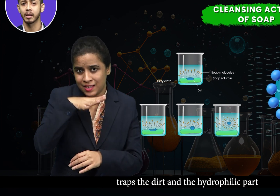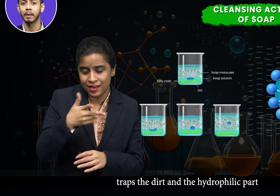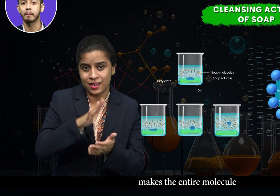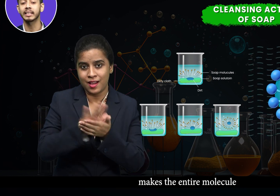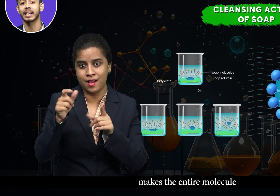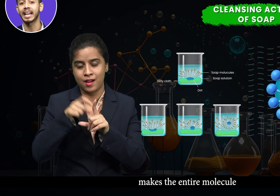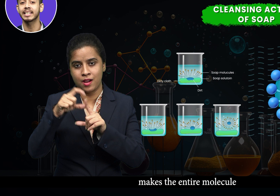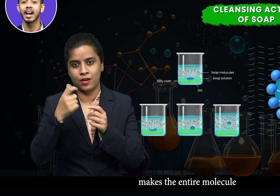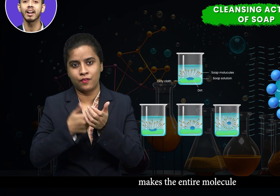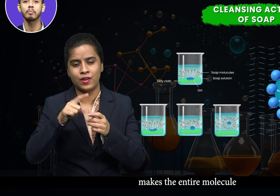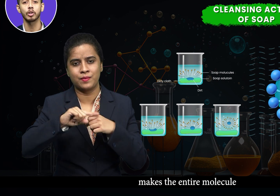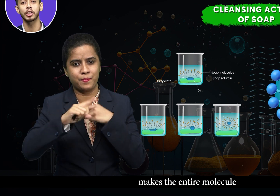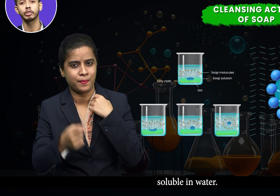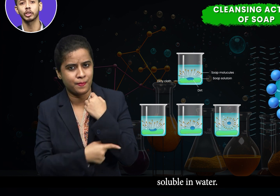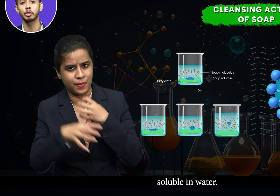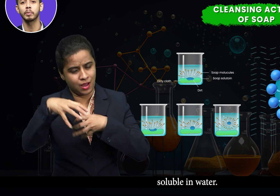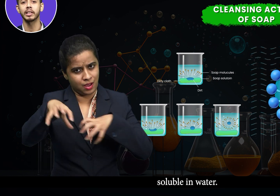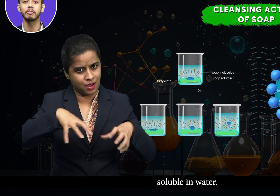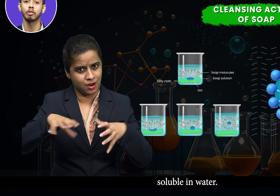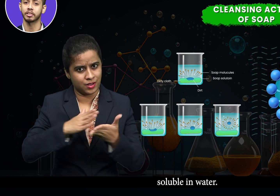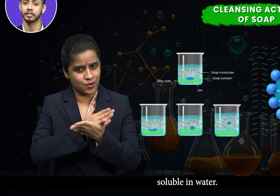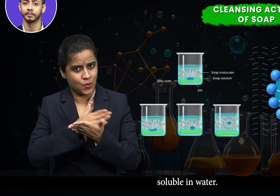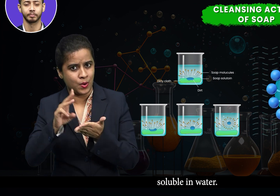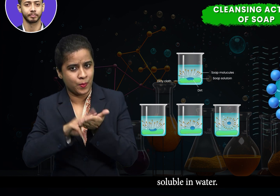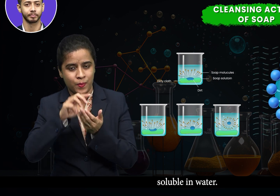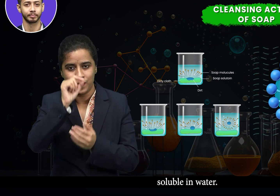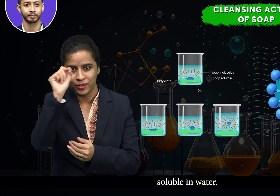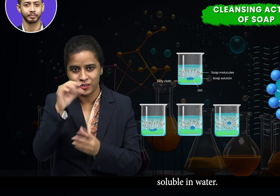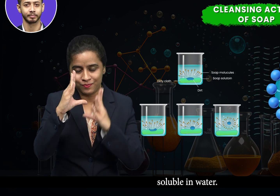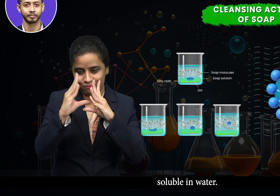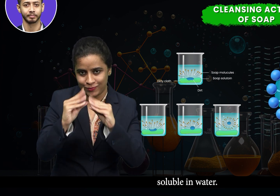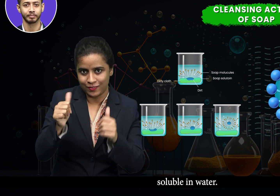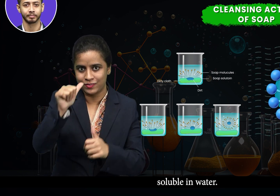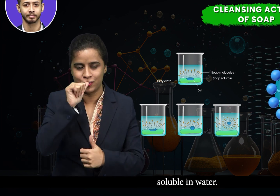part makes the entire molecule soluble in water.